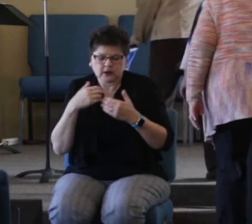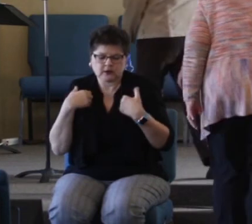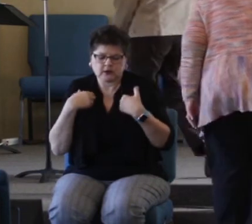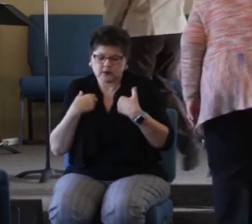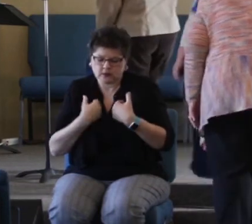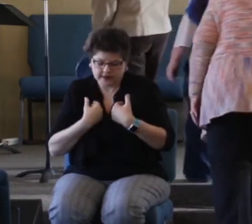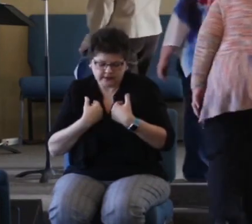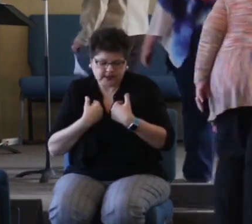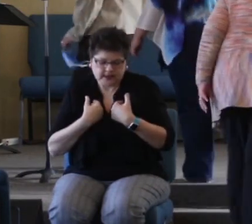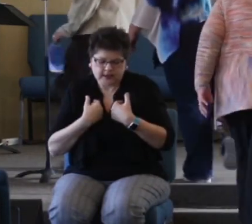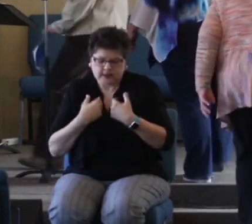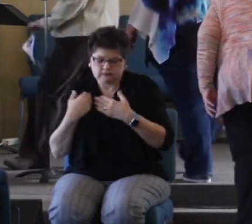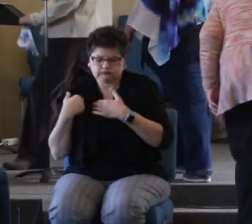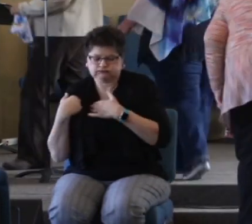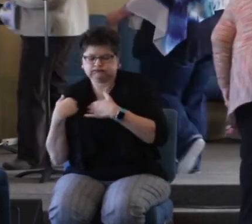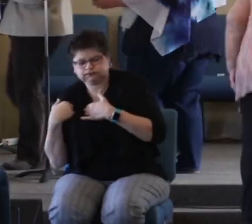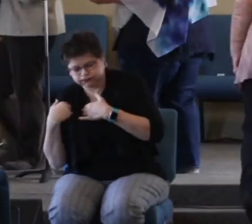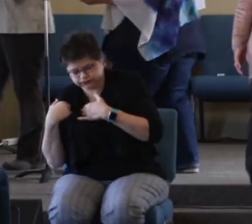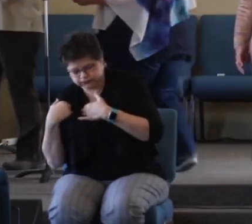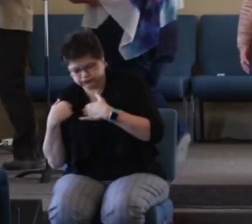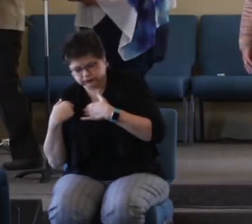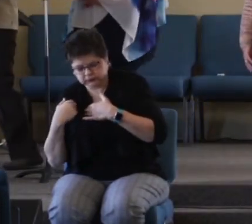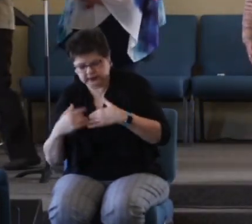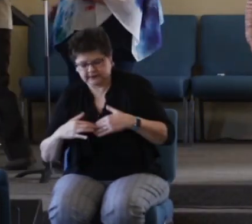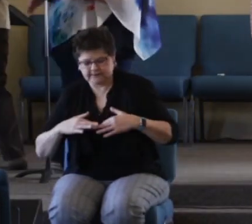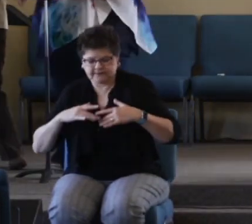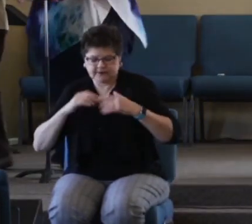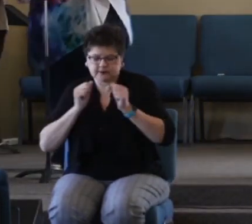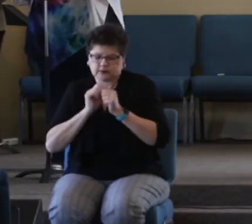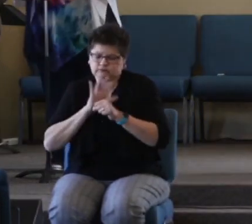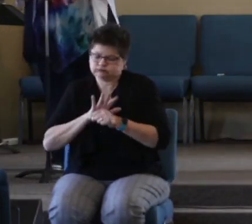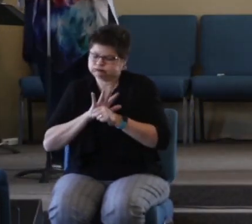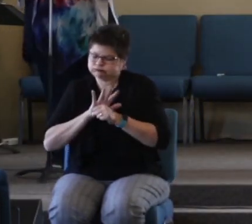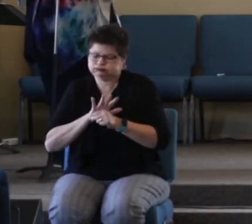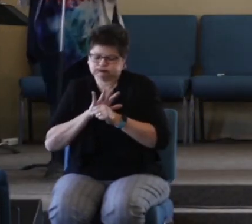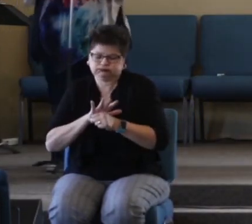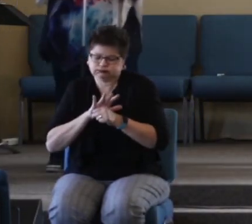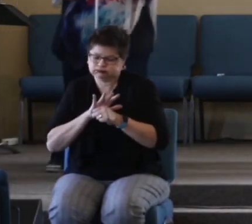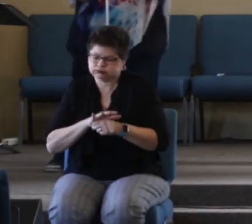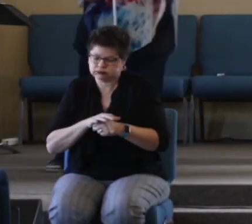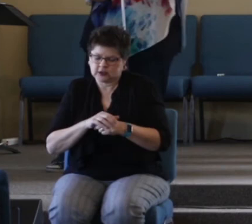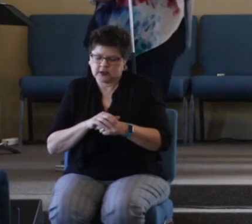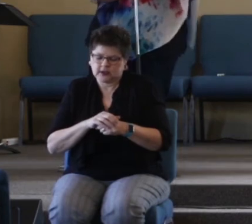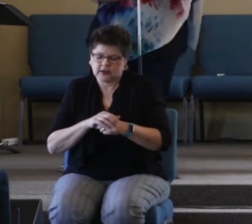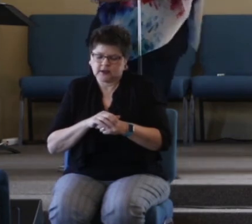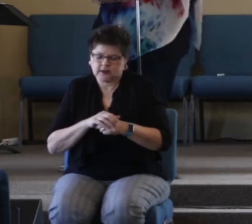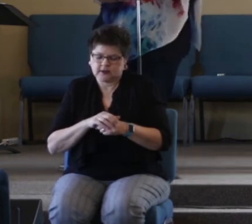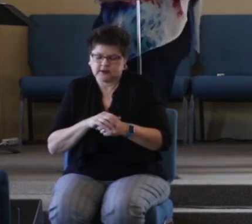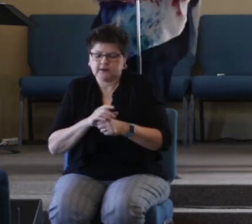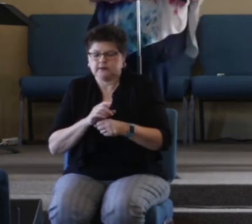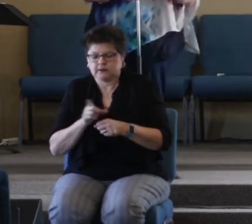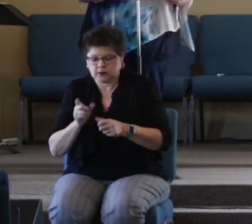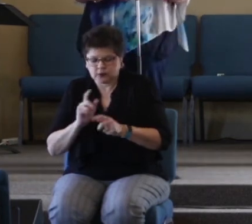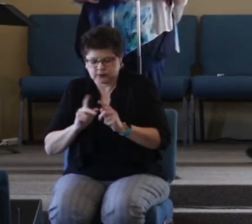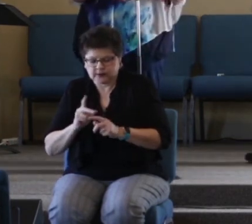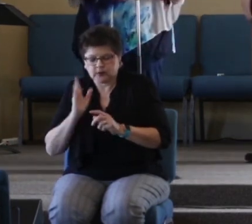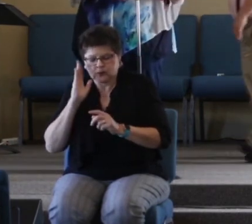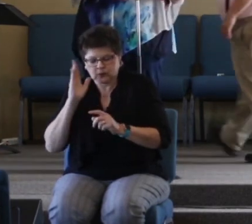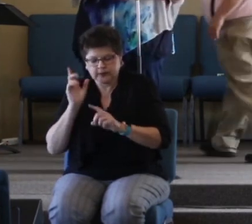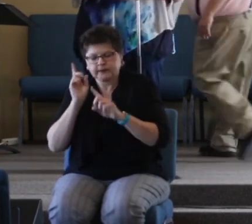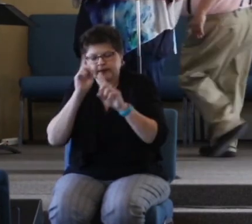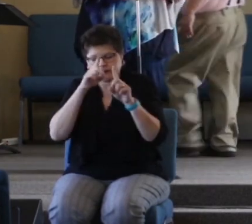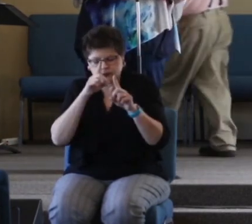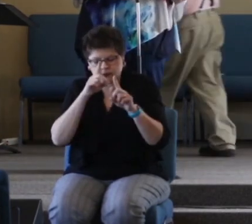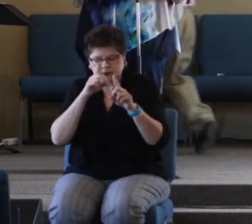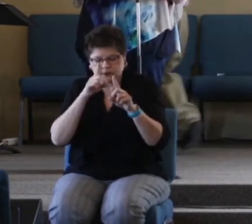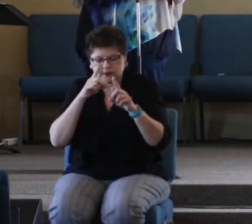and heavy laden or filled with the pressures, that they would come to you, that they would lay